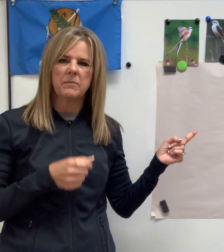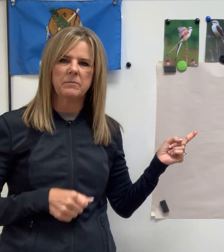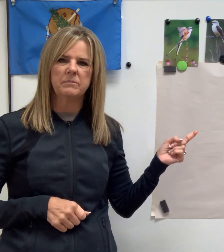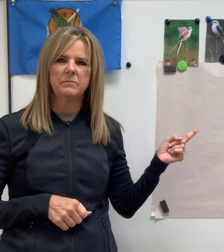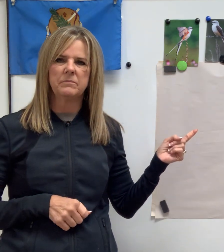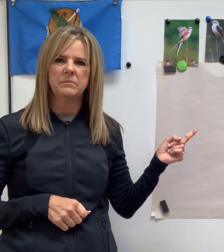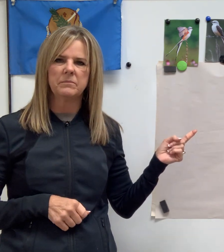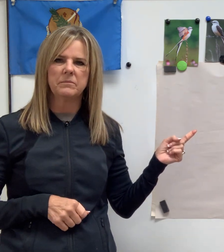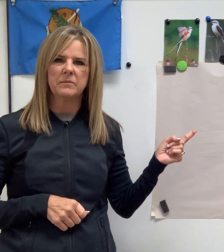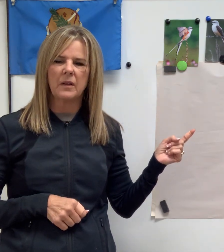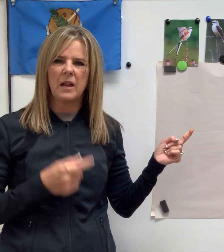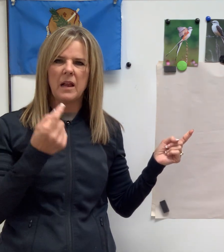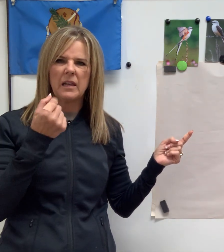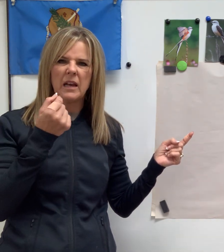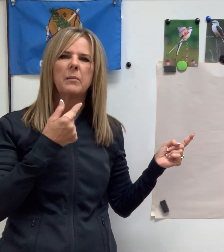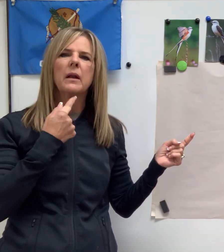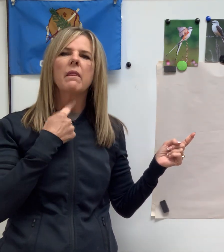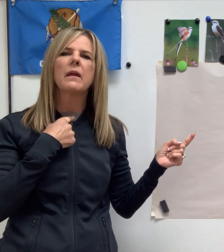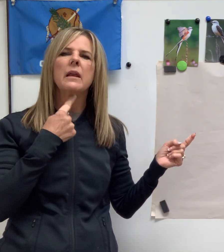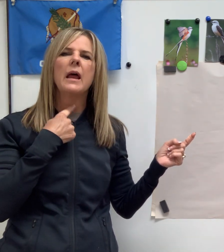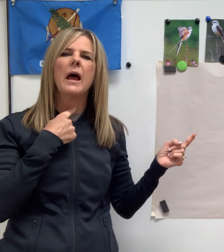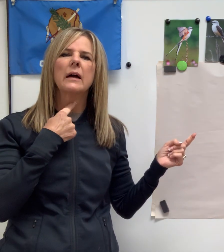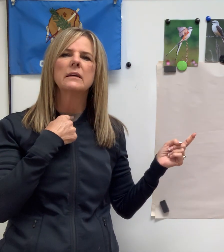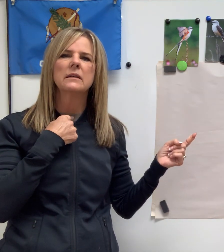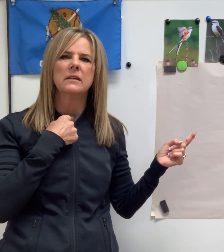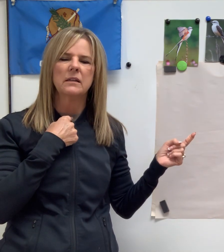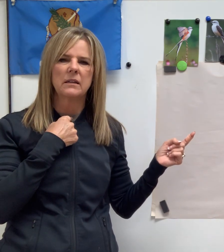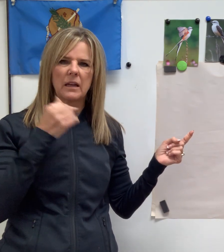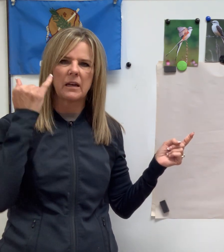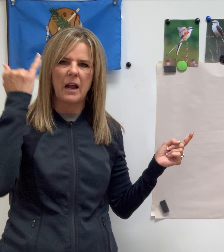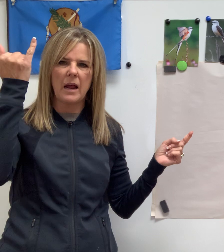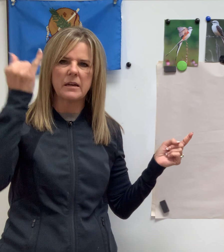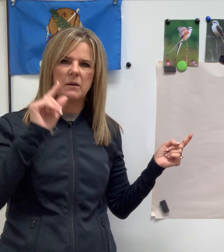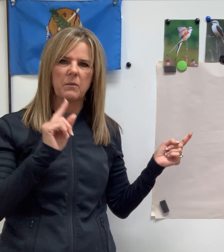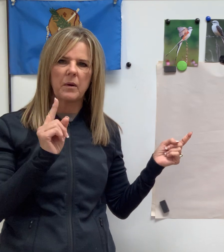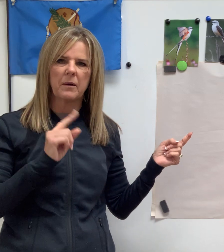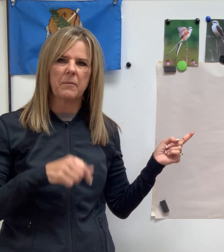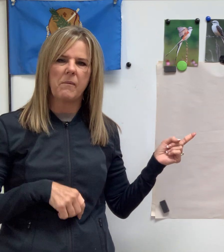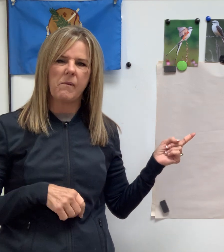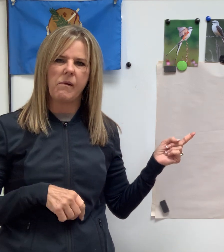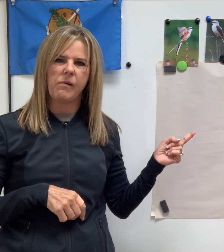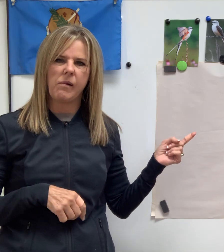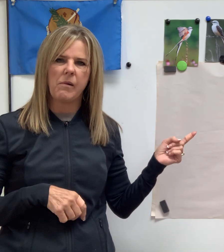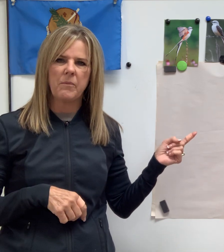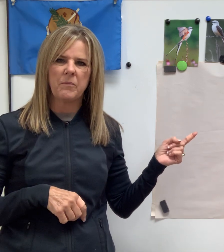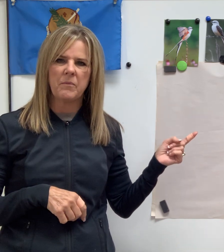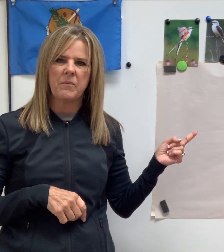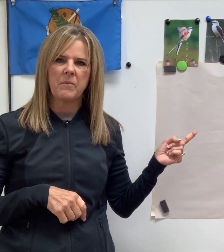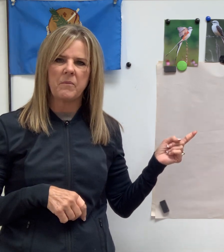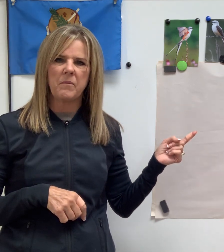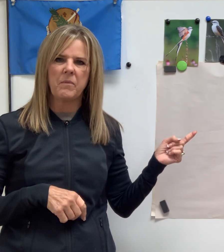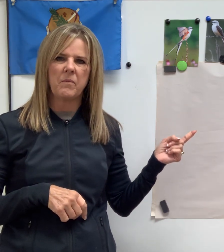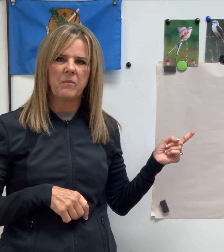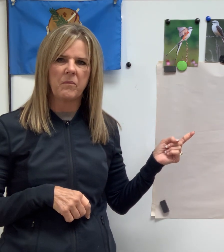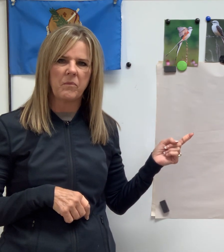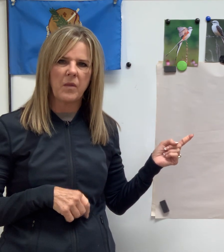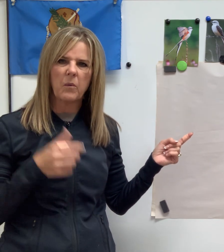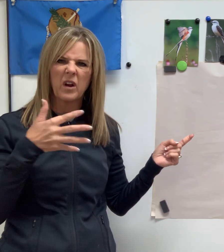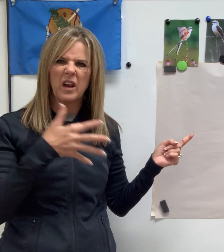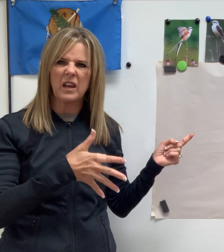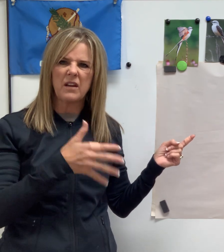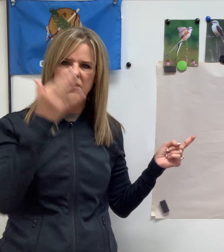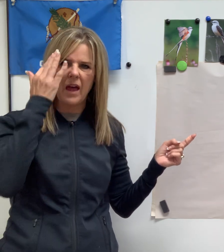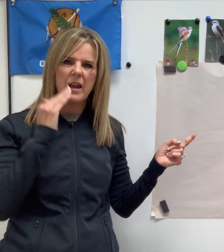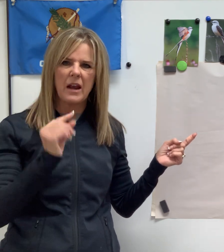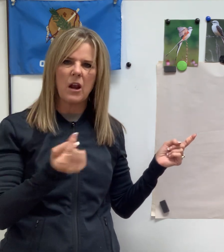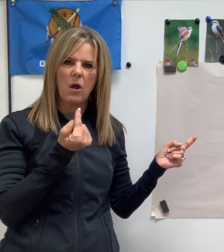And then we're going to show just a little bit of the neck just to kind of get an idea of where that's going to be, just to sort of curve it back. And we're going to leave the head